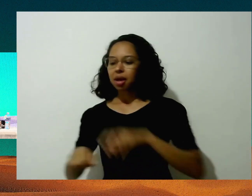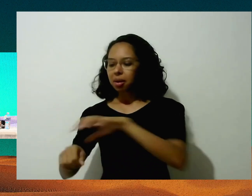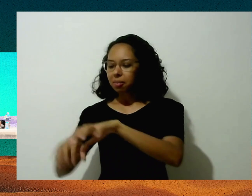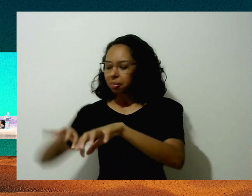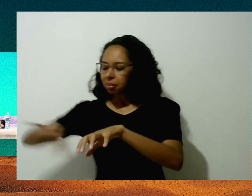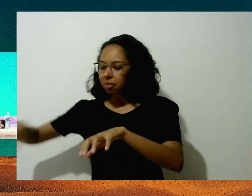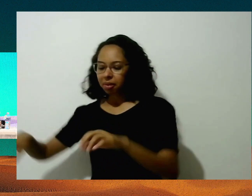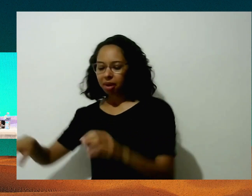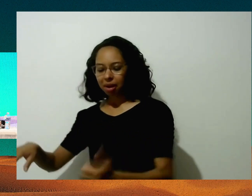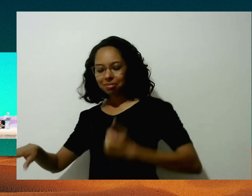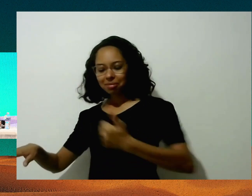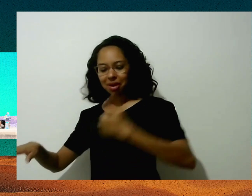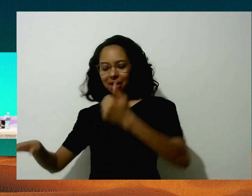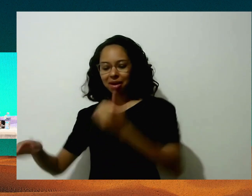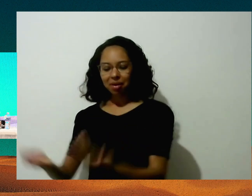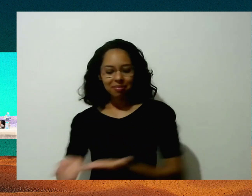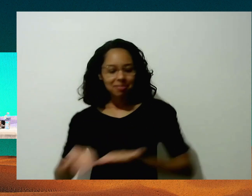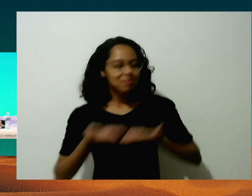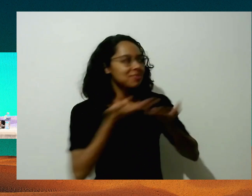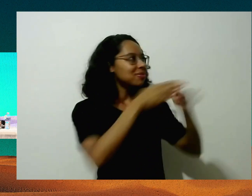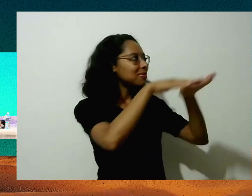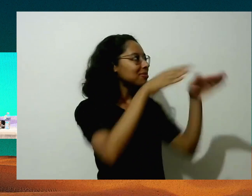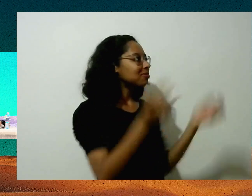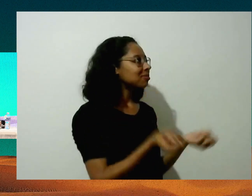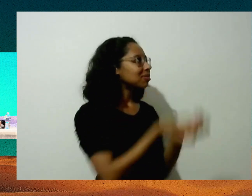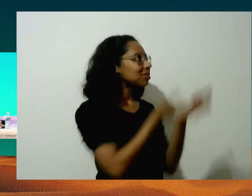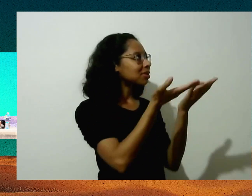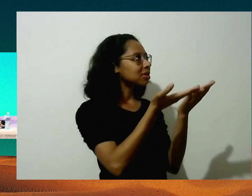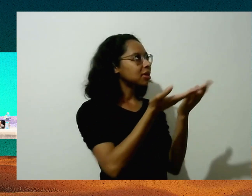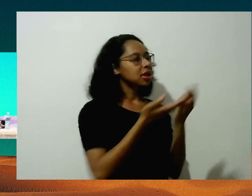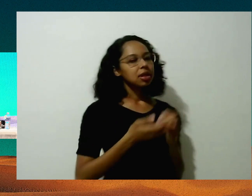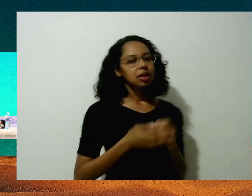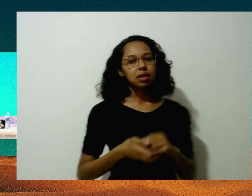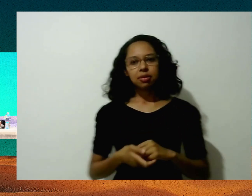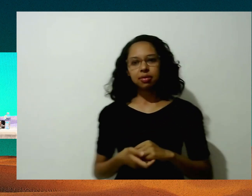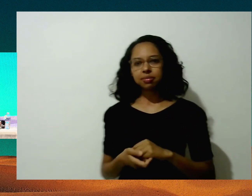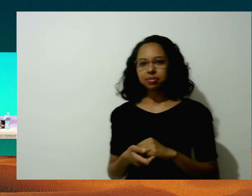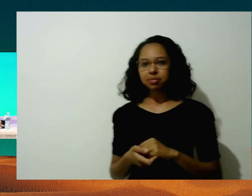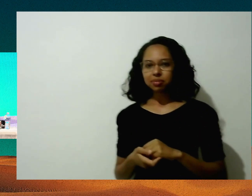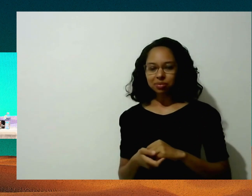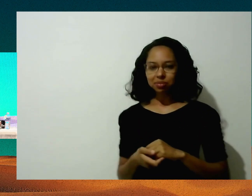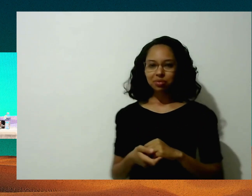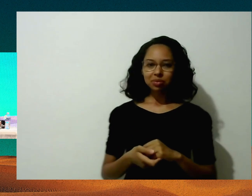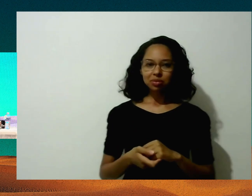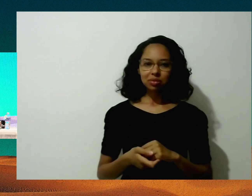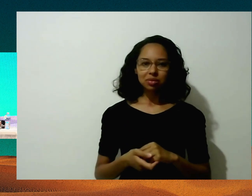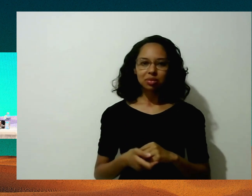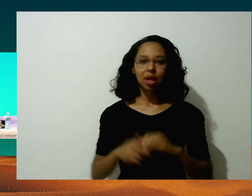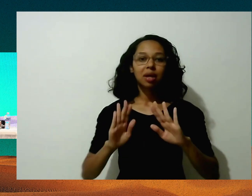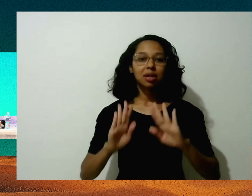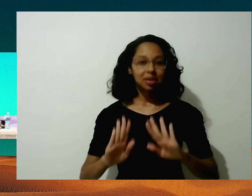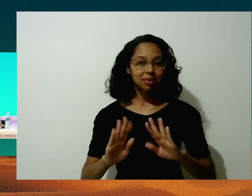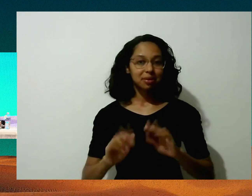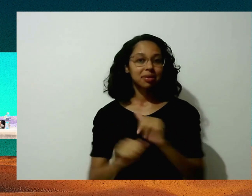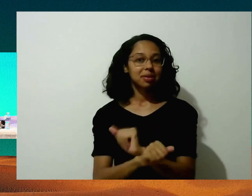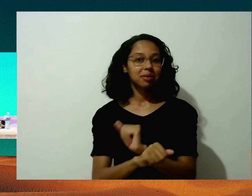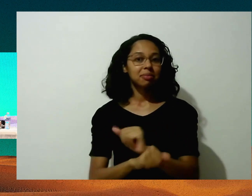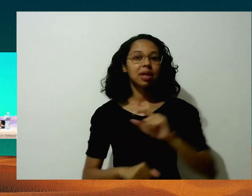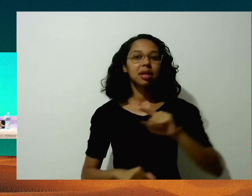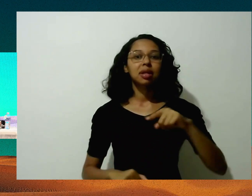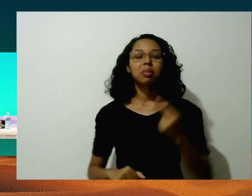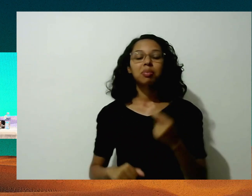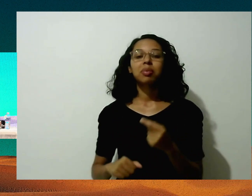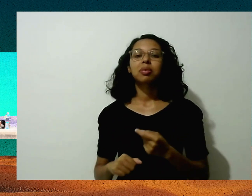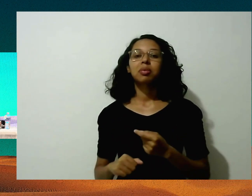gordura. who brought the firstborn of his flock and of their fat. Você não vai entender com os olhos naturais. You